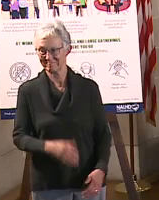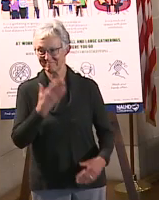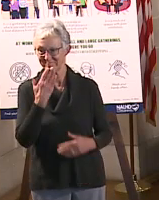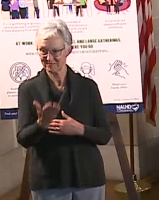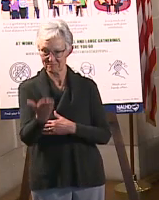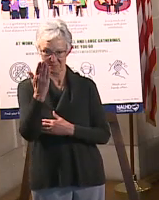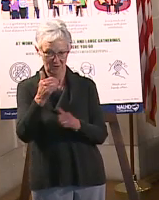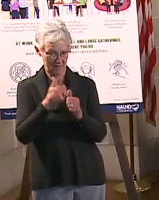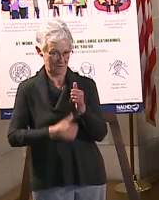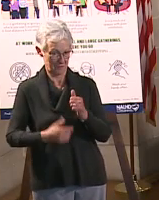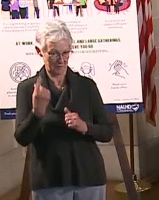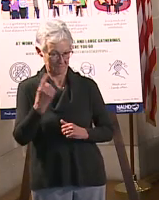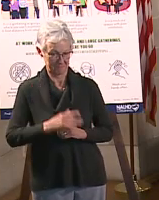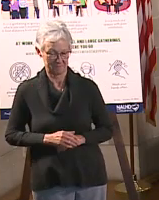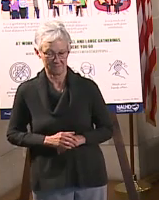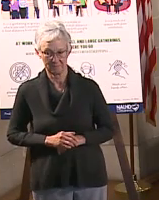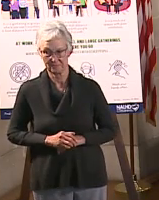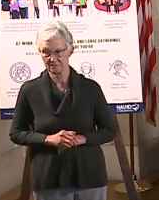Good morning, everybody.